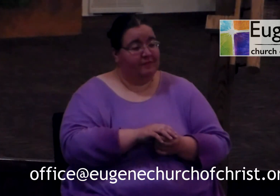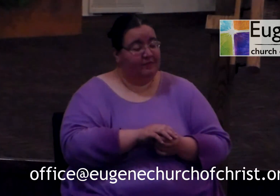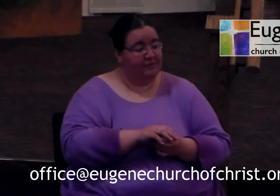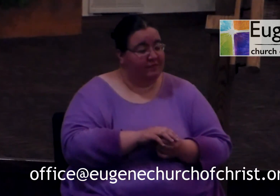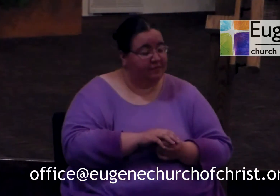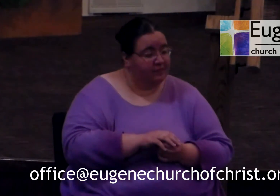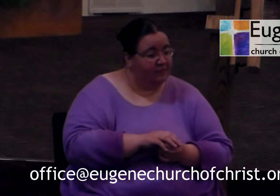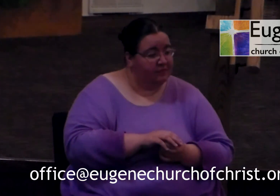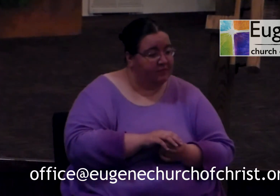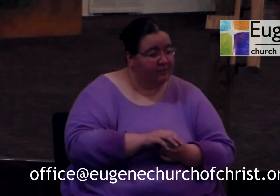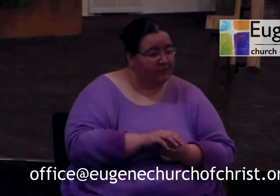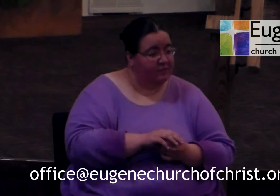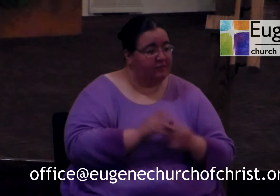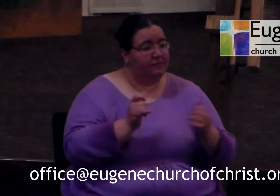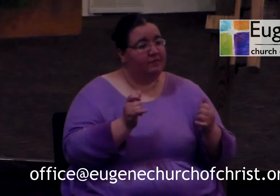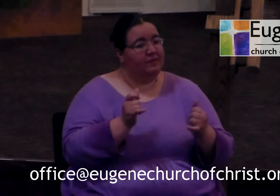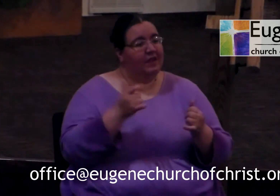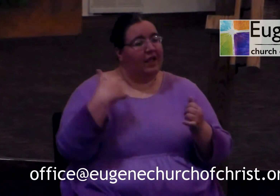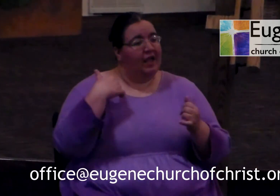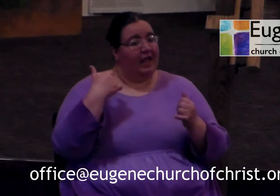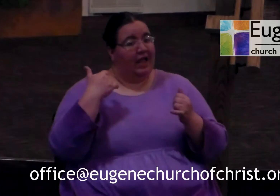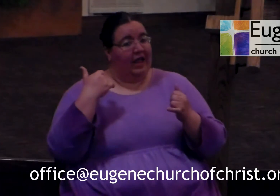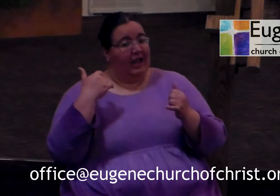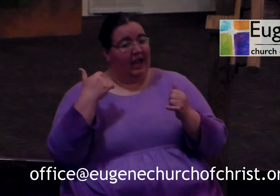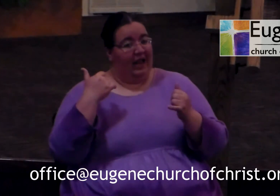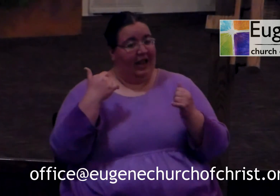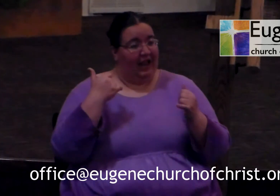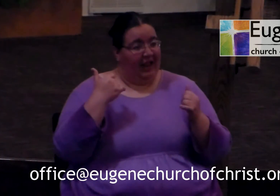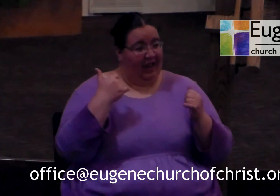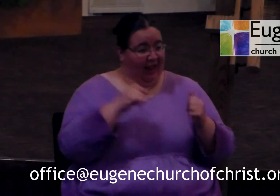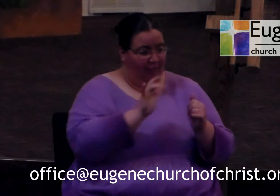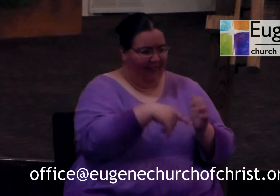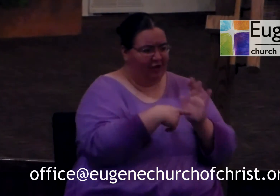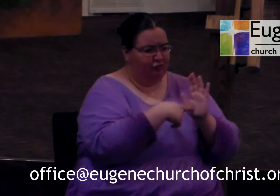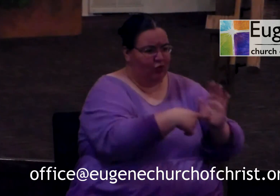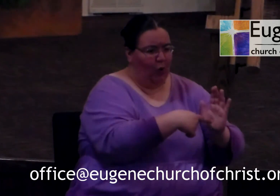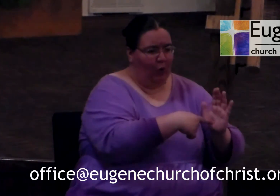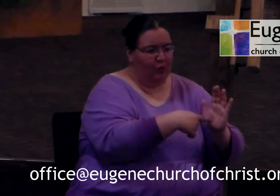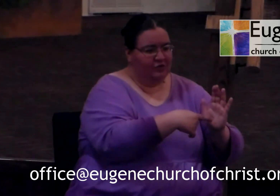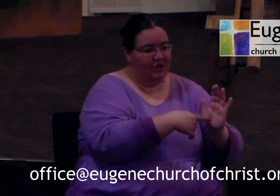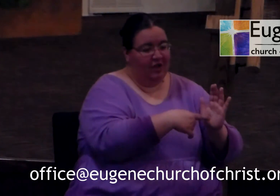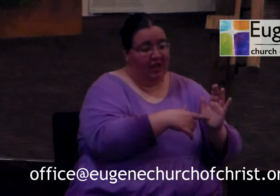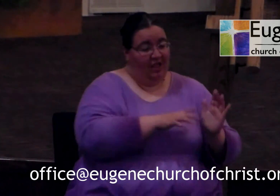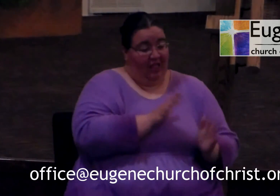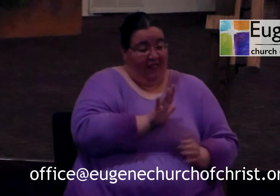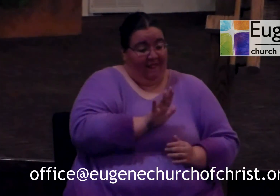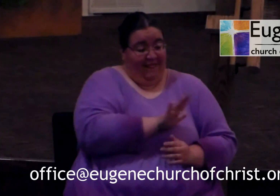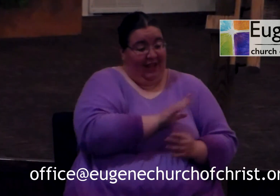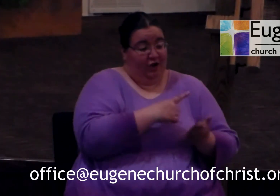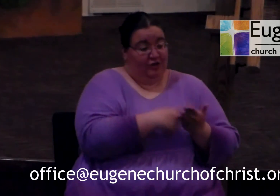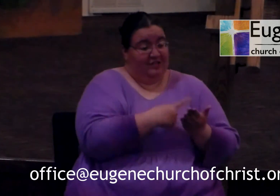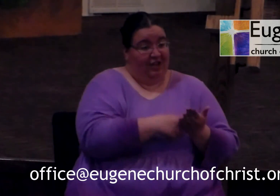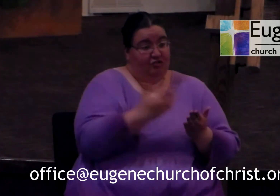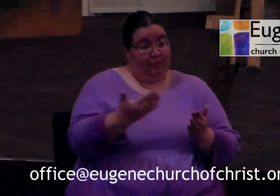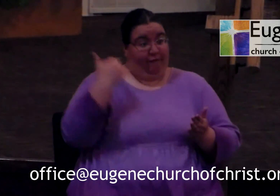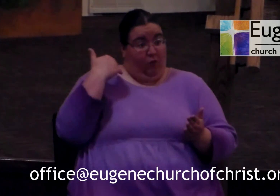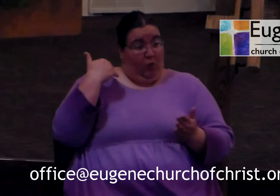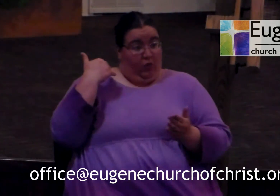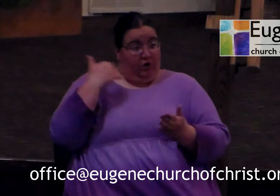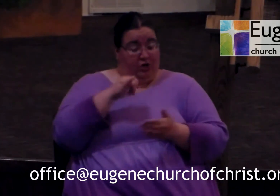Now, Peter wasn't right about the fact that he wouldn't deny him, but Peter was right about the fact that he's going to follow him to his death. And that the denying that